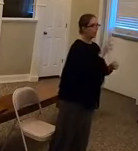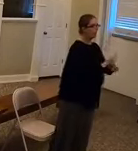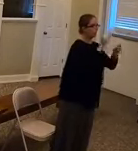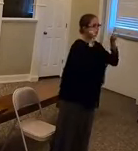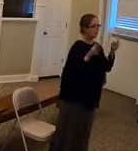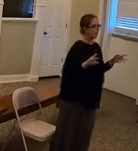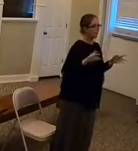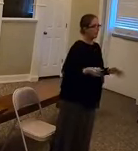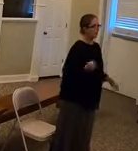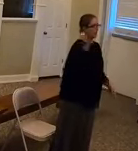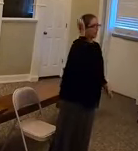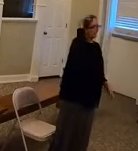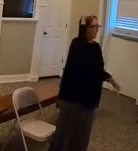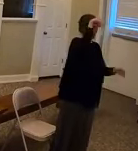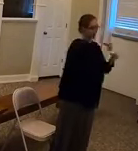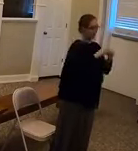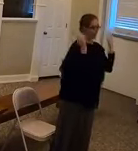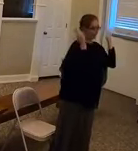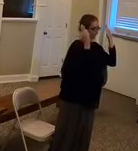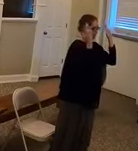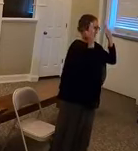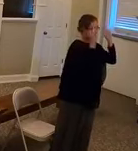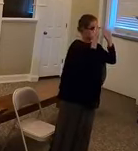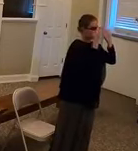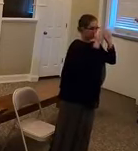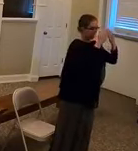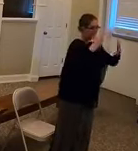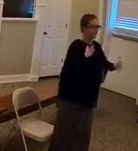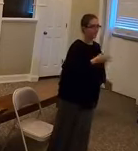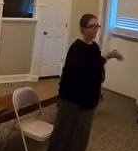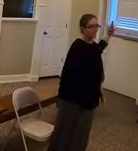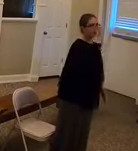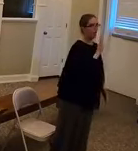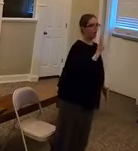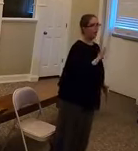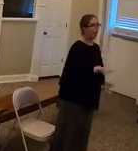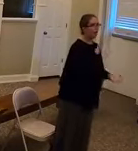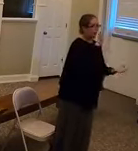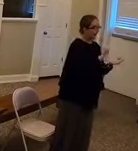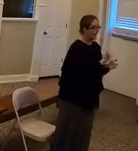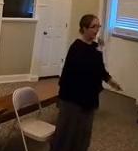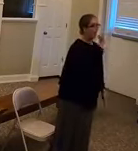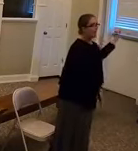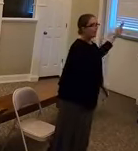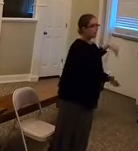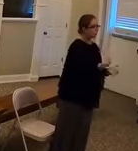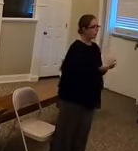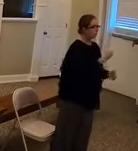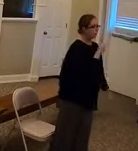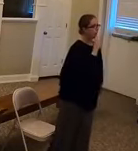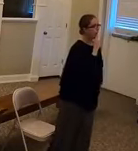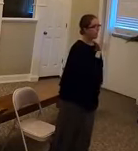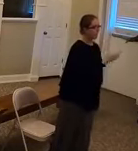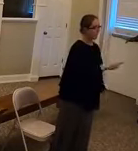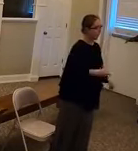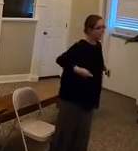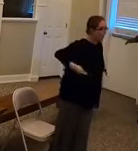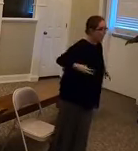Hallelujah, Jesus. Hallelujah, Jesus. Oh, we worship you, mighty God.